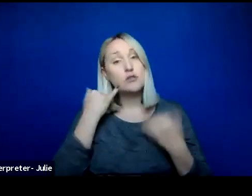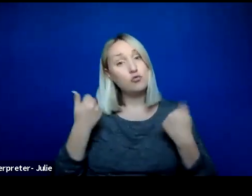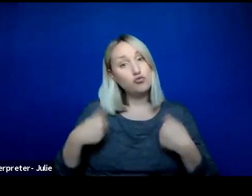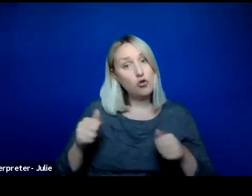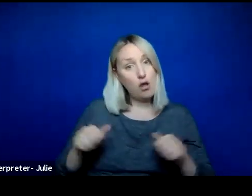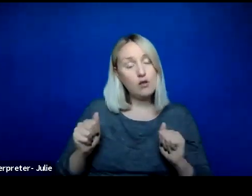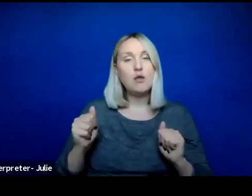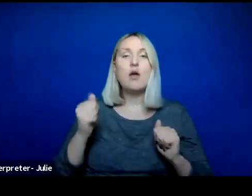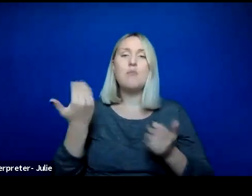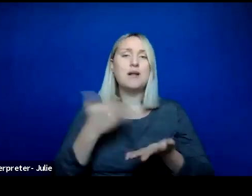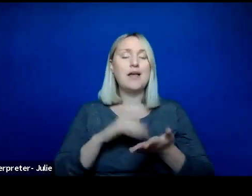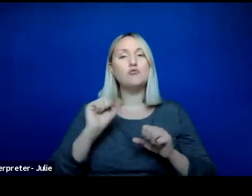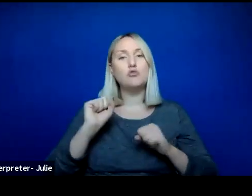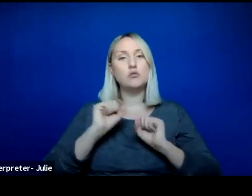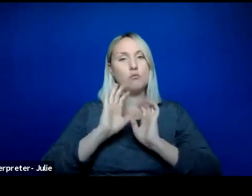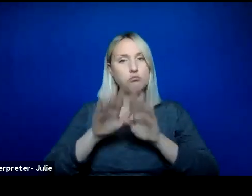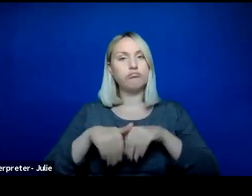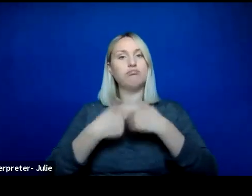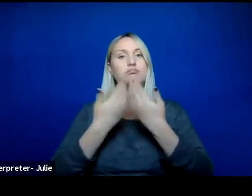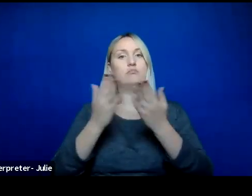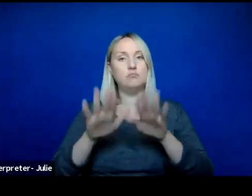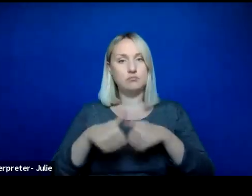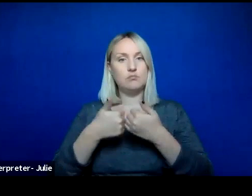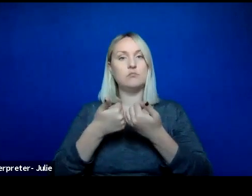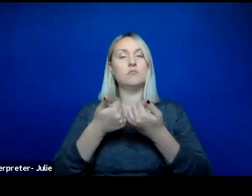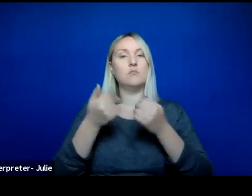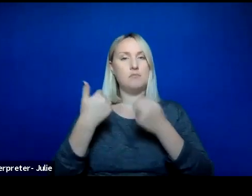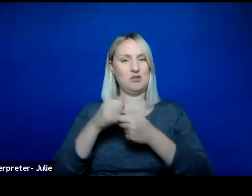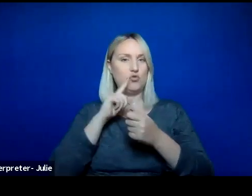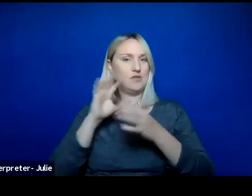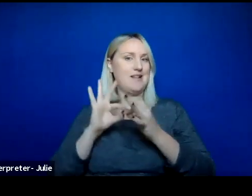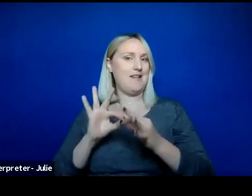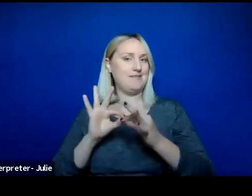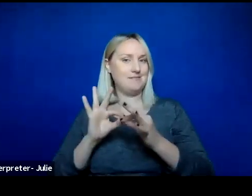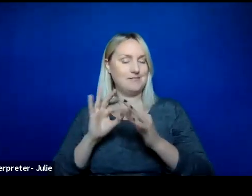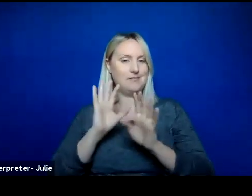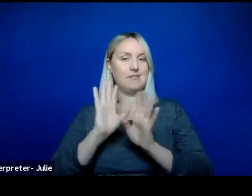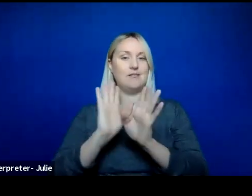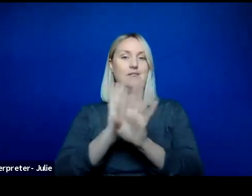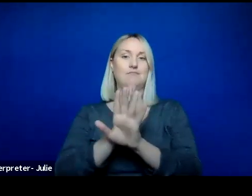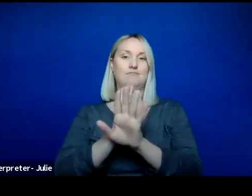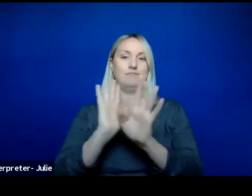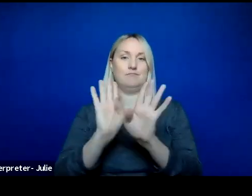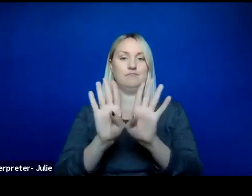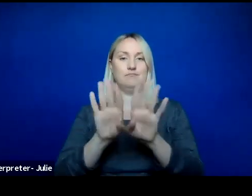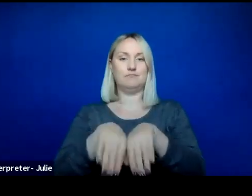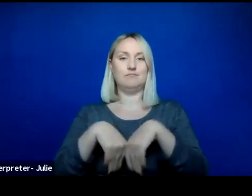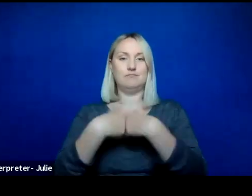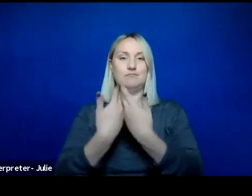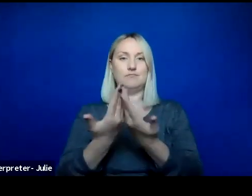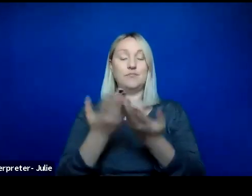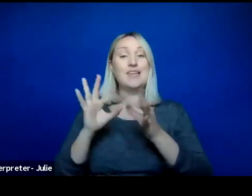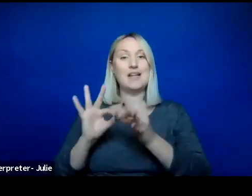but just rotate the wrists around, keep them connected. And think about the connectivity of your